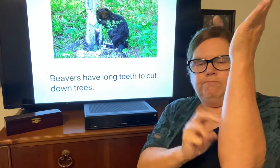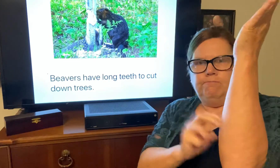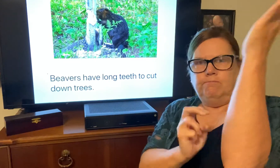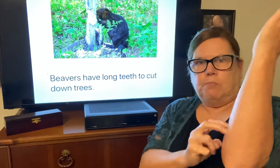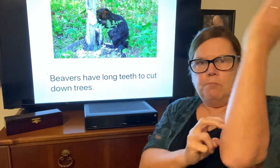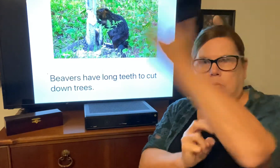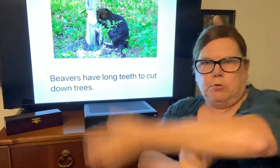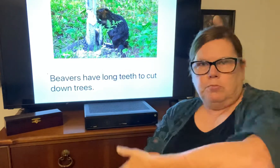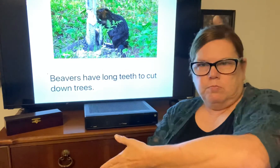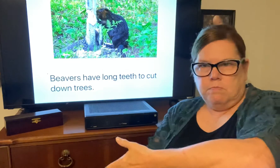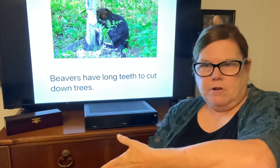boom,